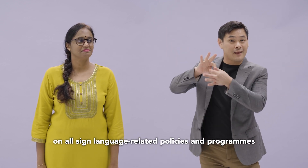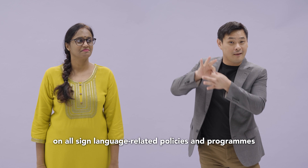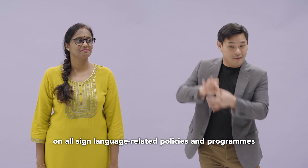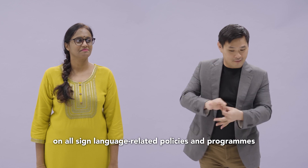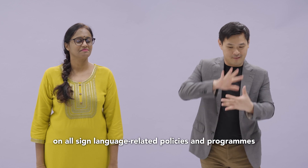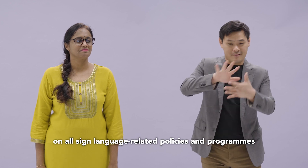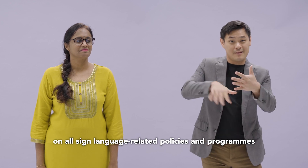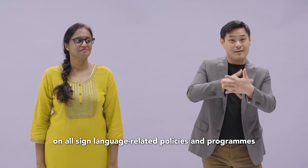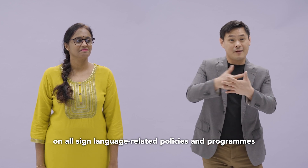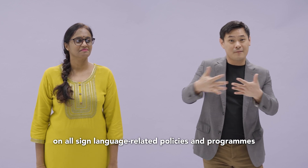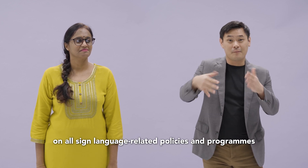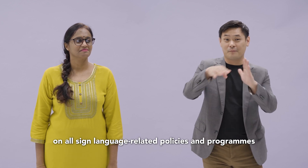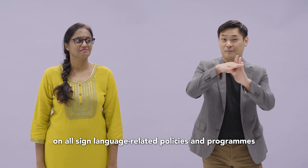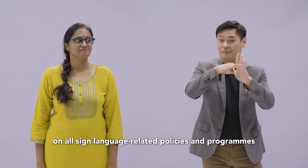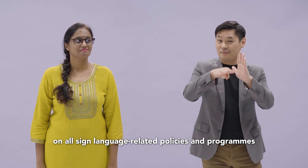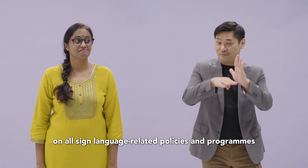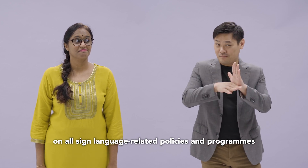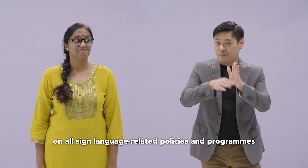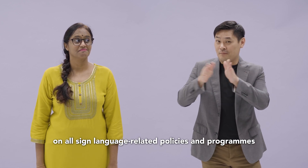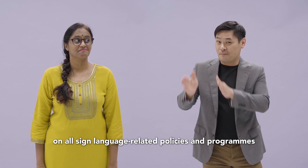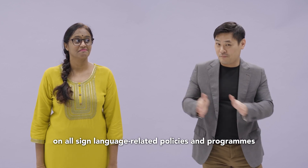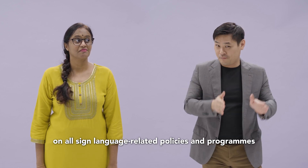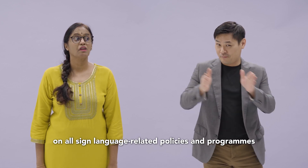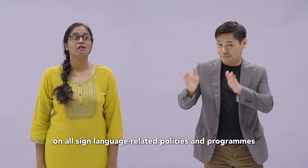sign language-related policies and programs.